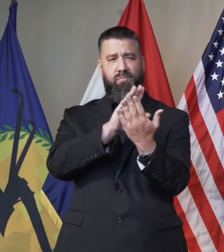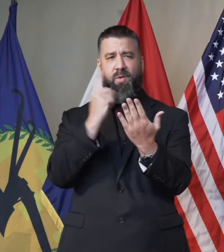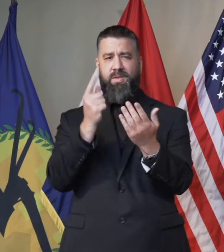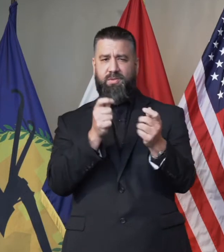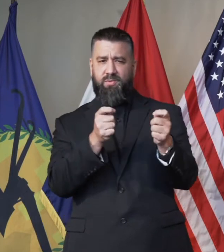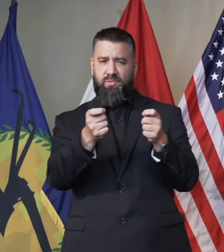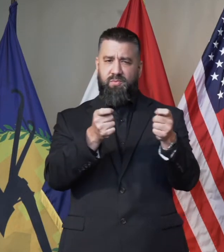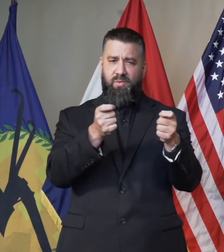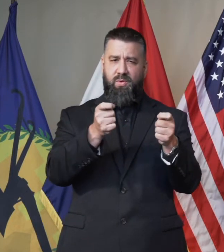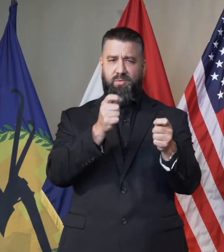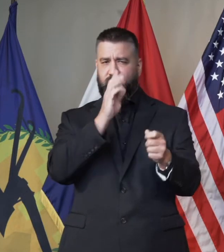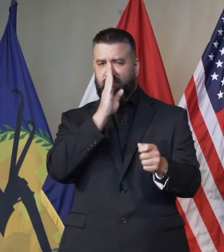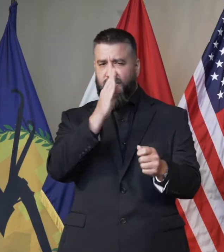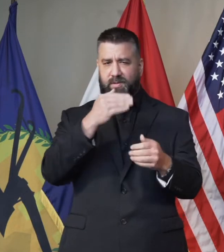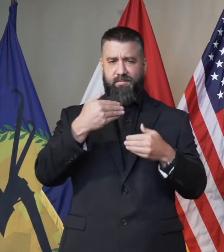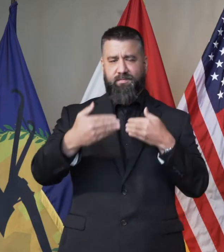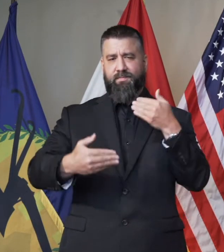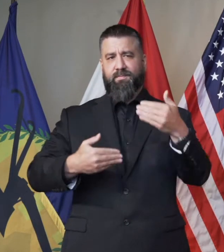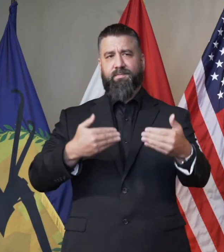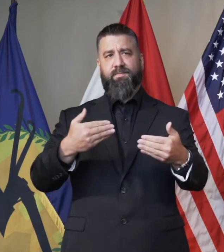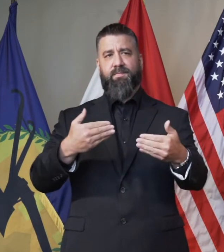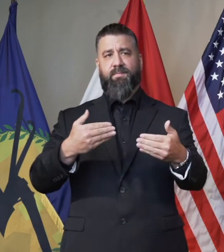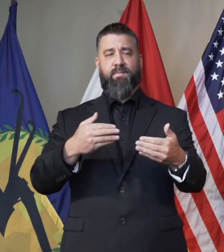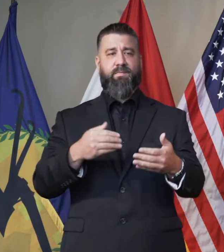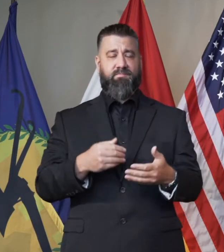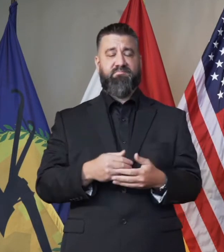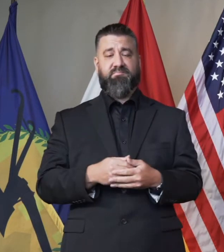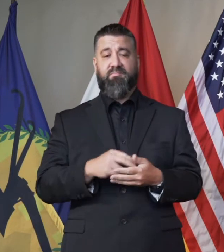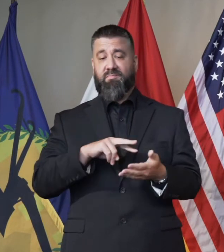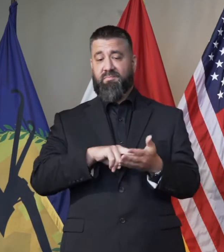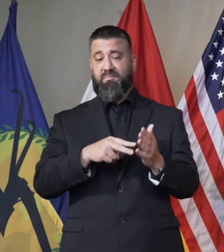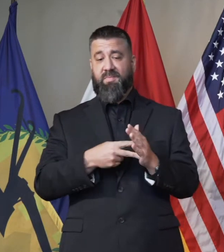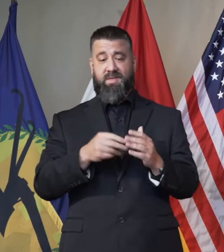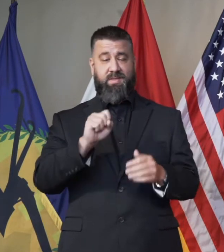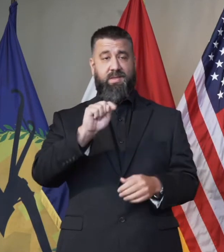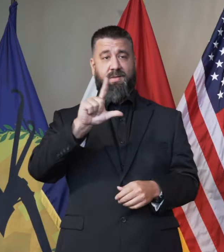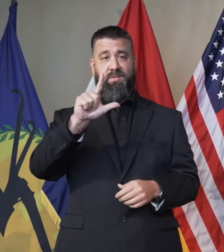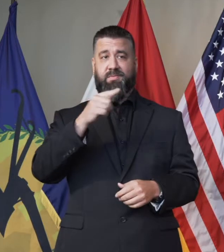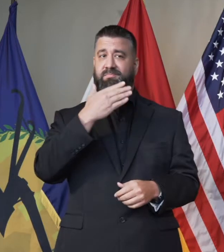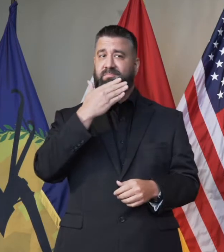approach. As a result, we've fared much better than other parts of the country.